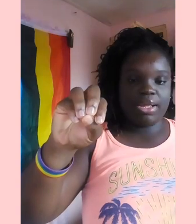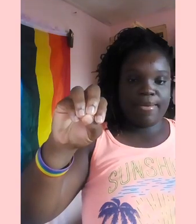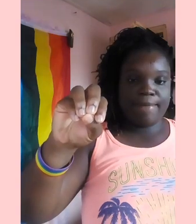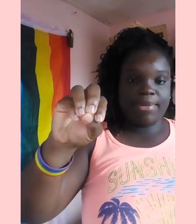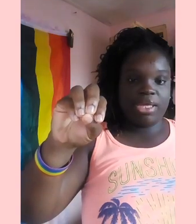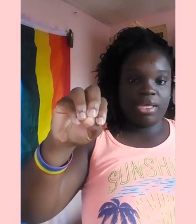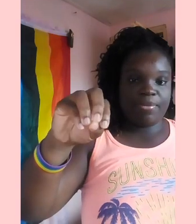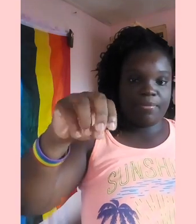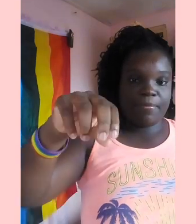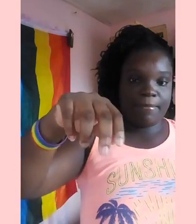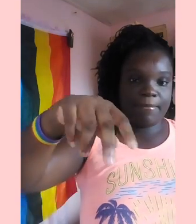P,